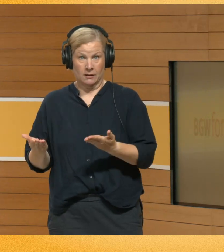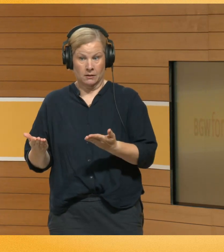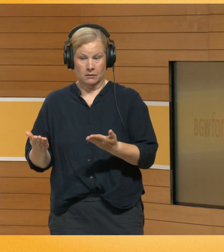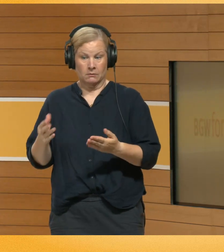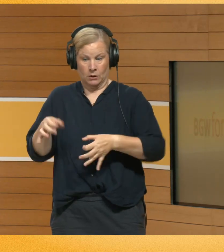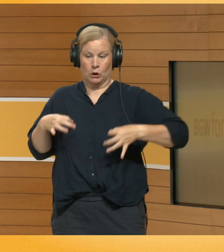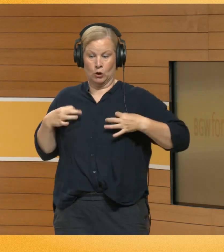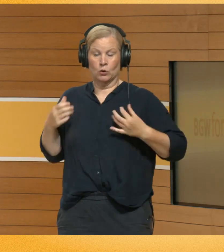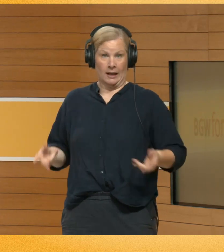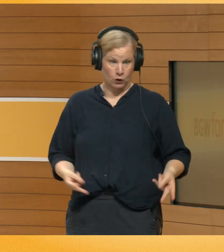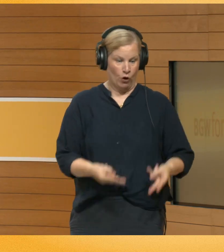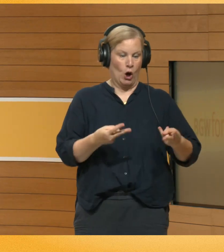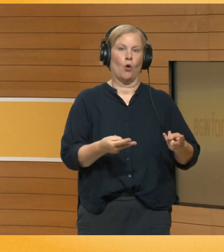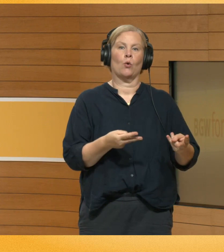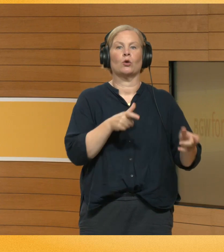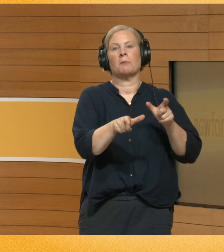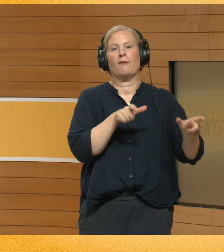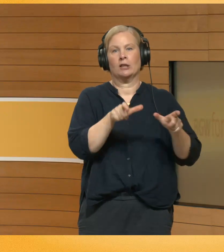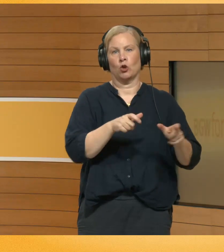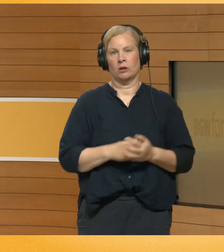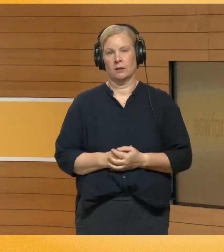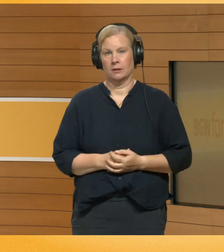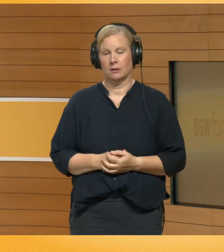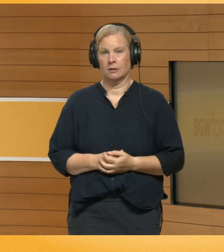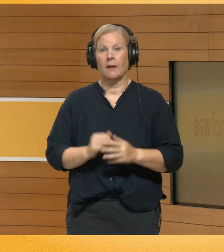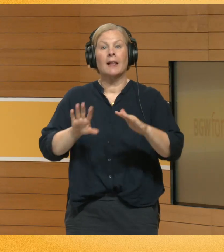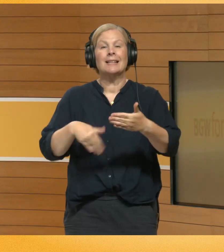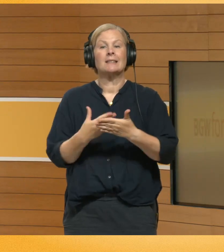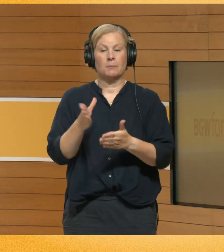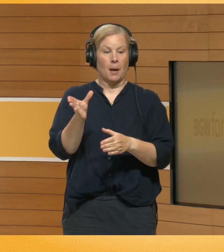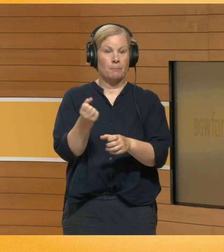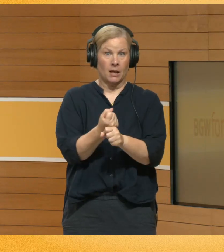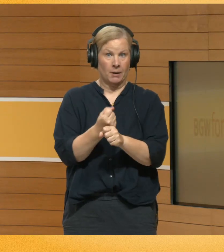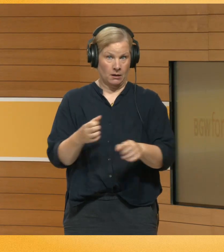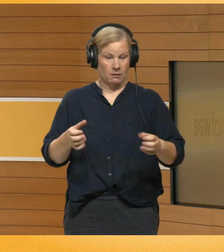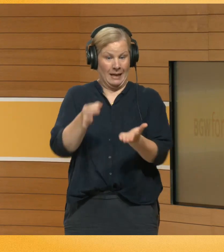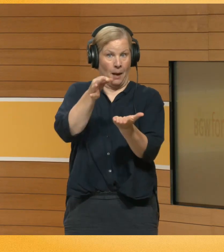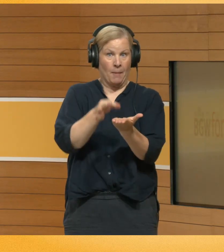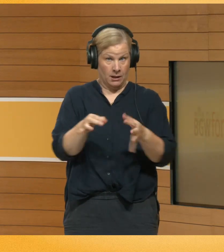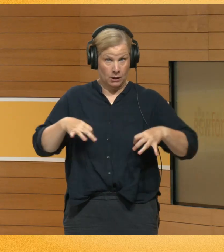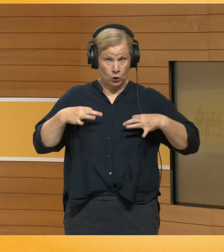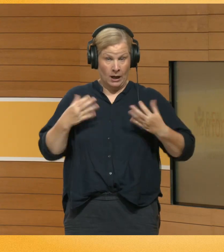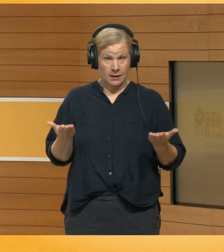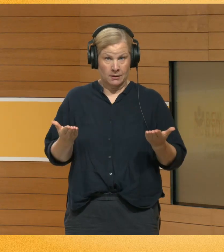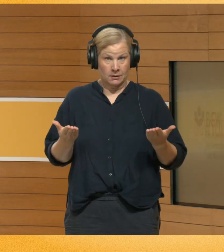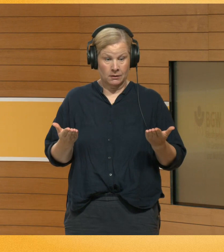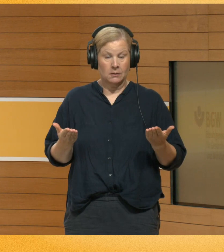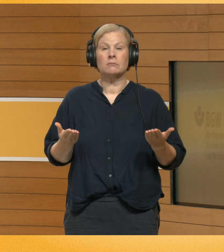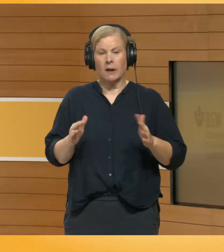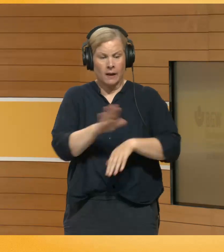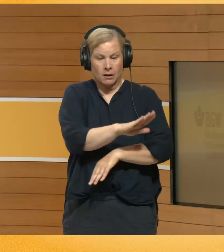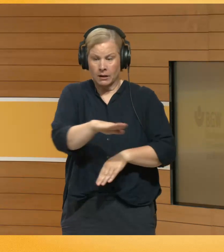health workers who visit households with children under 5, where they visit the mothers on a